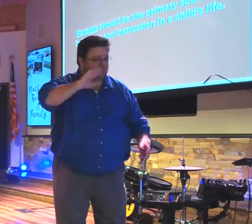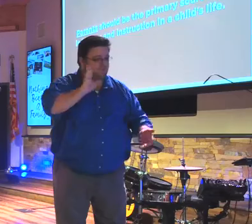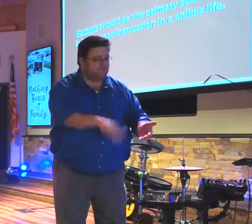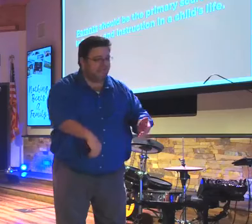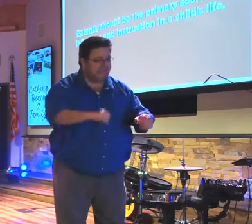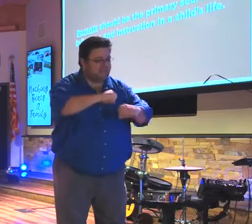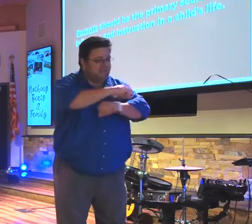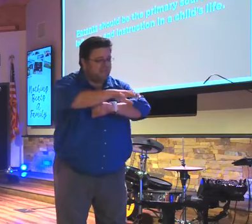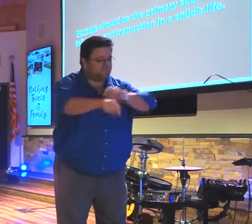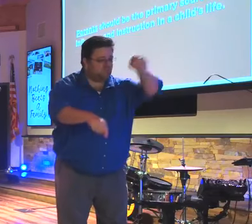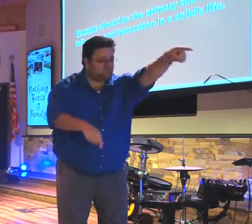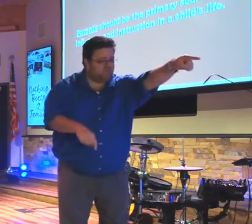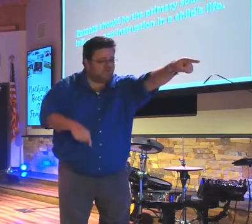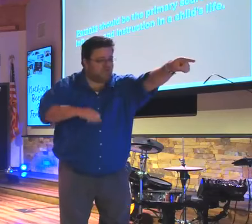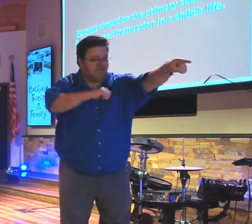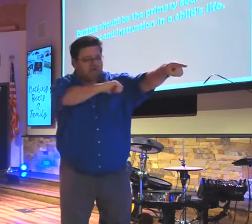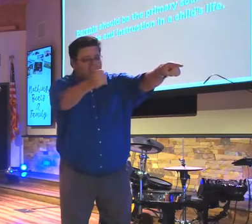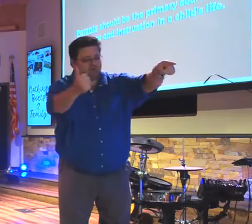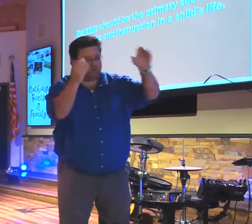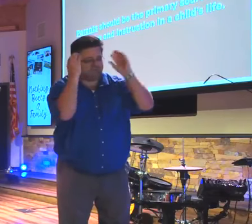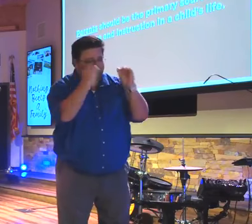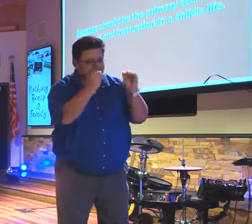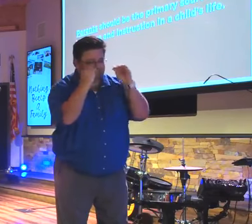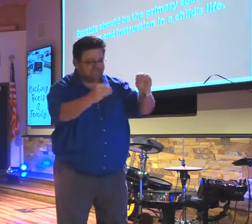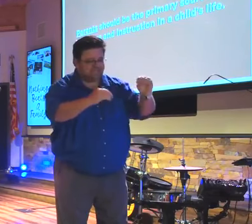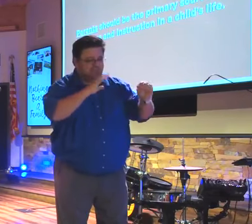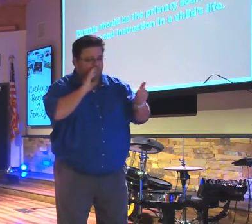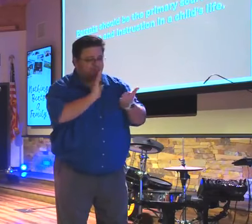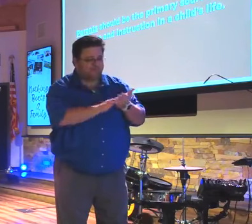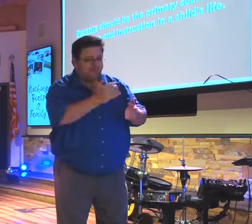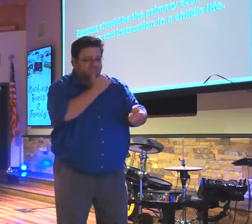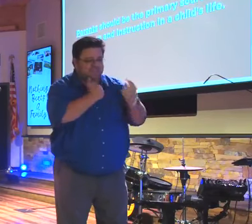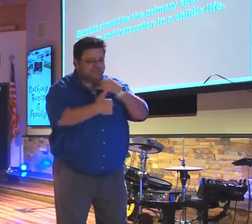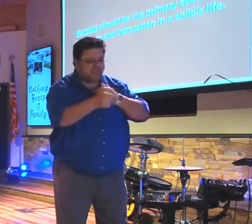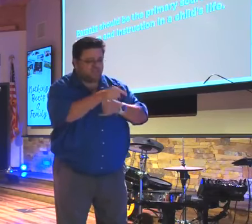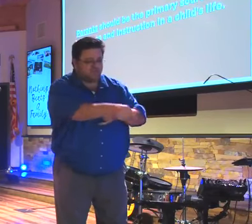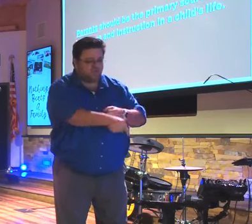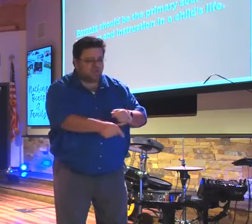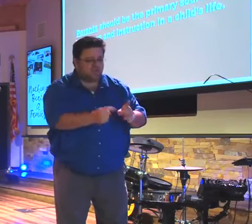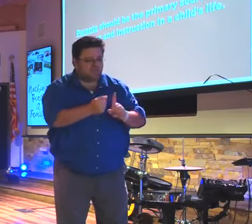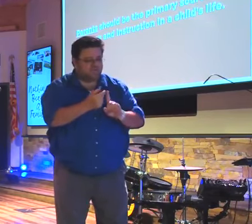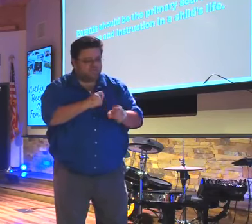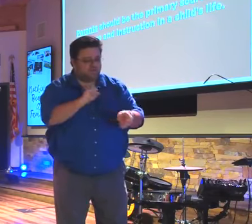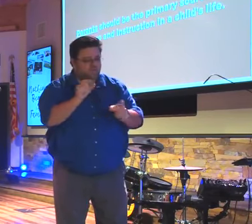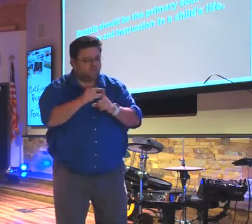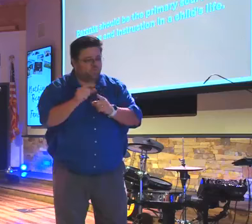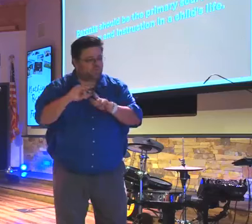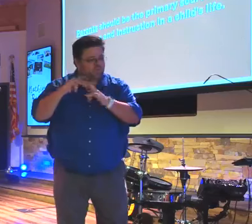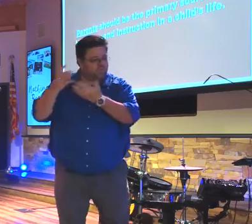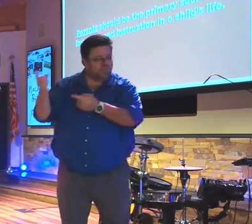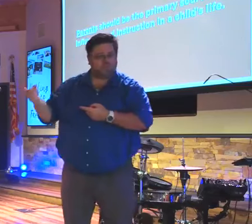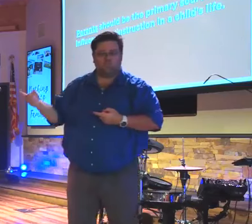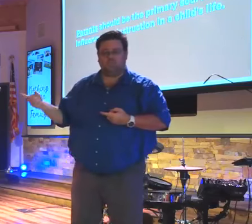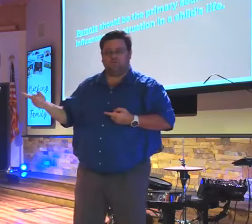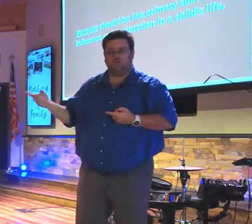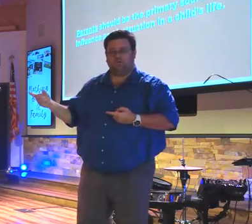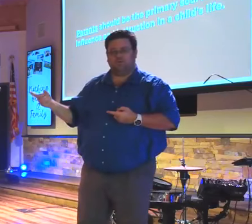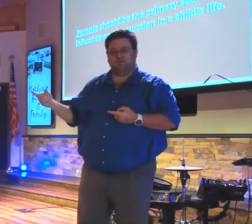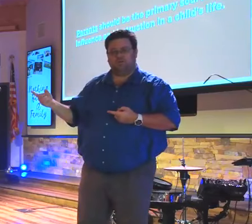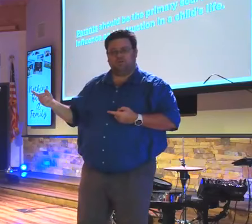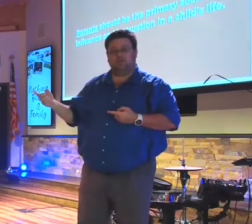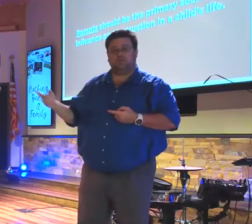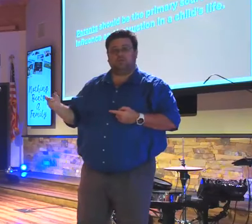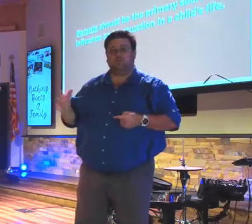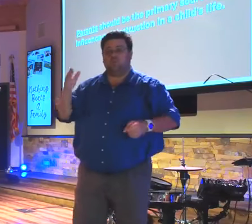to instruction that causes you to err from the words of knowledge. So there's going